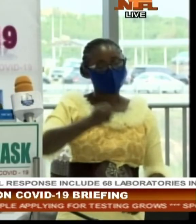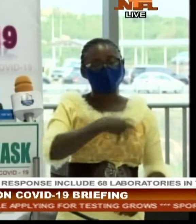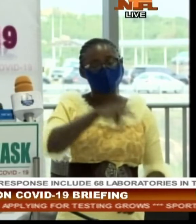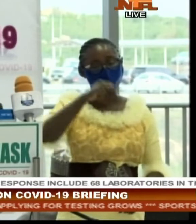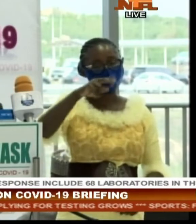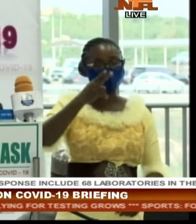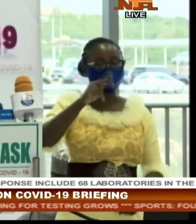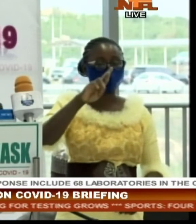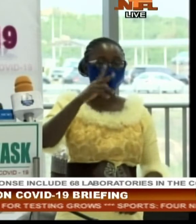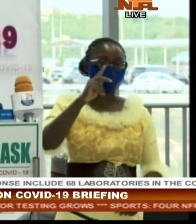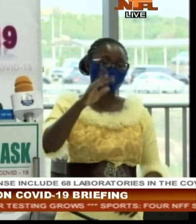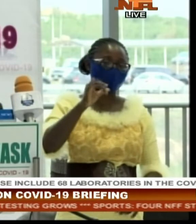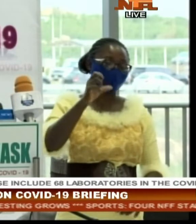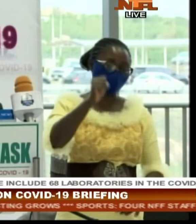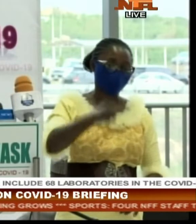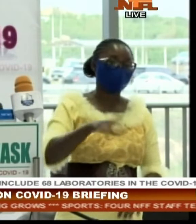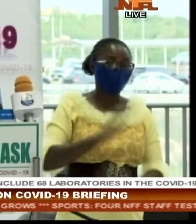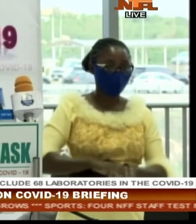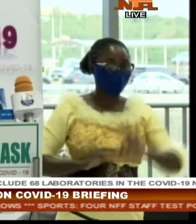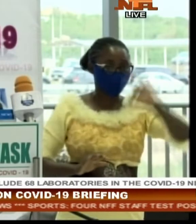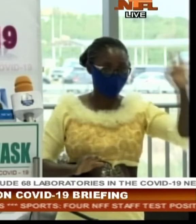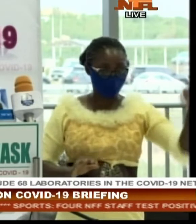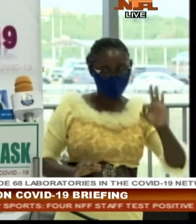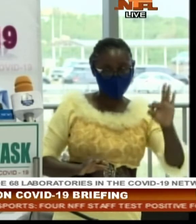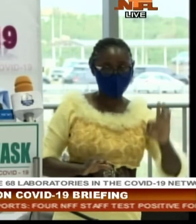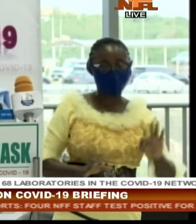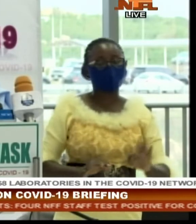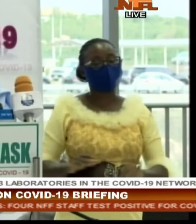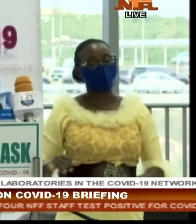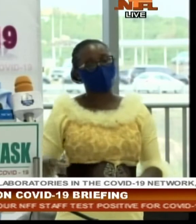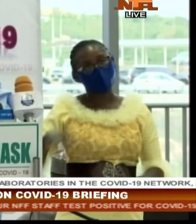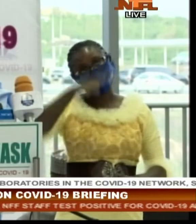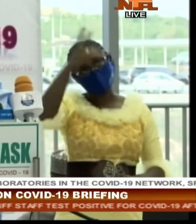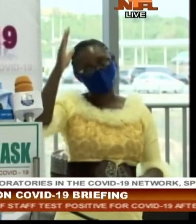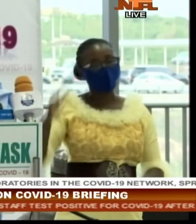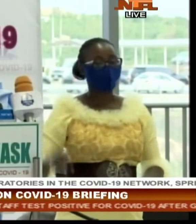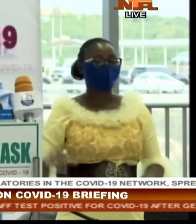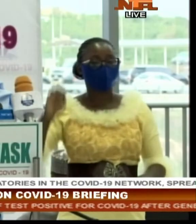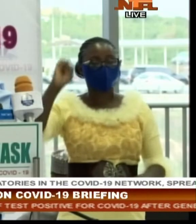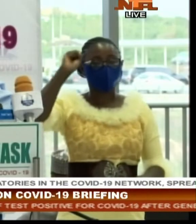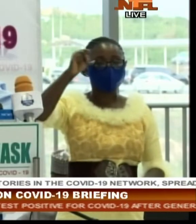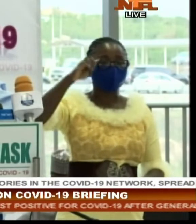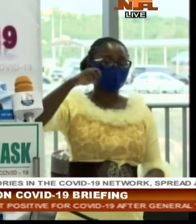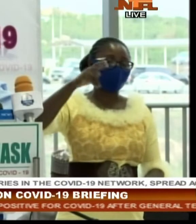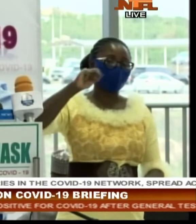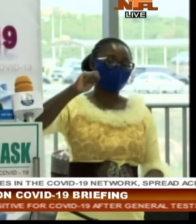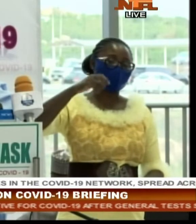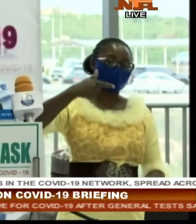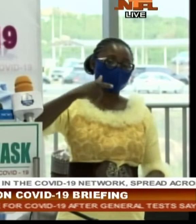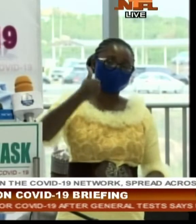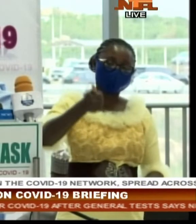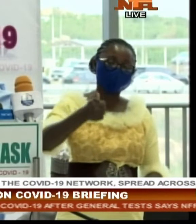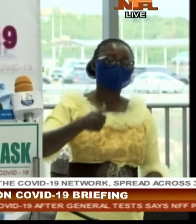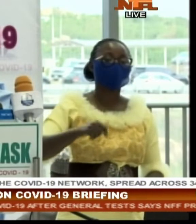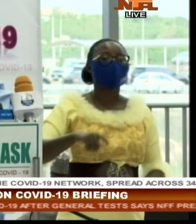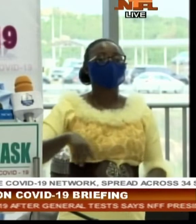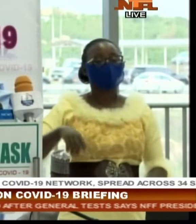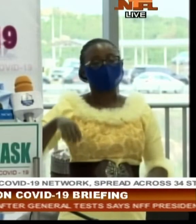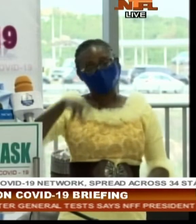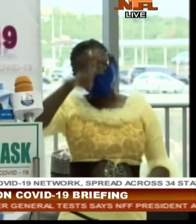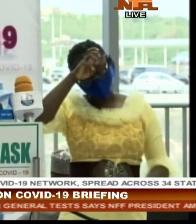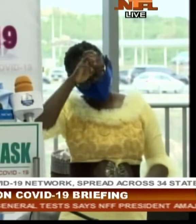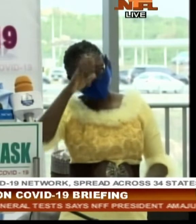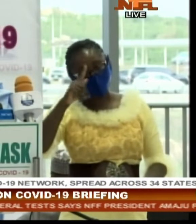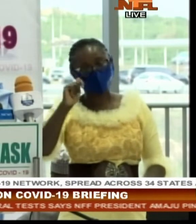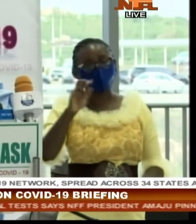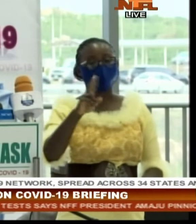on Friday, Air Senegal for Lagos, Egypt Air, Virgin Atlantic,